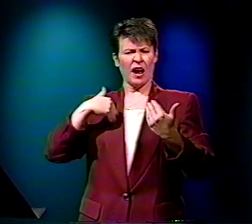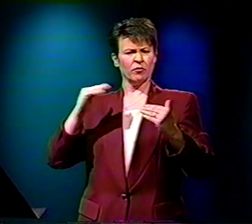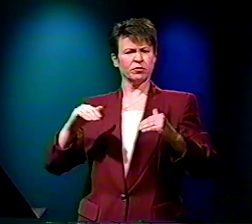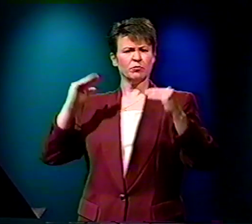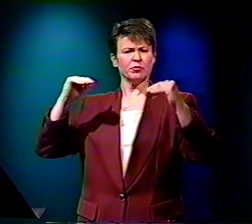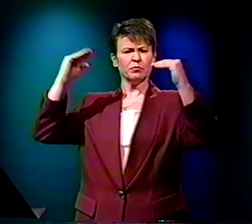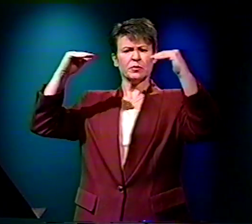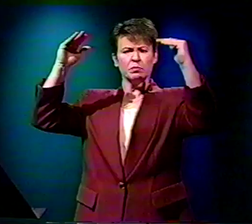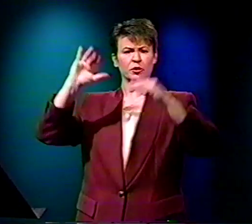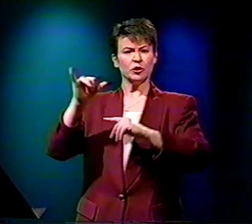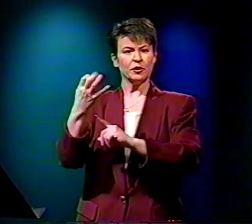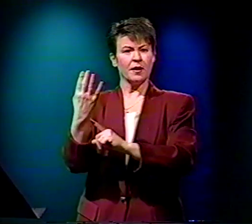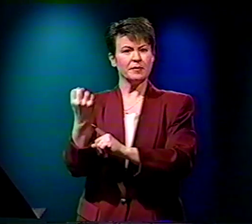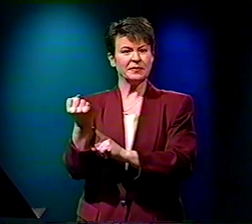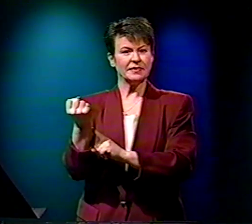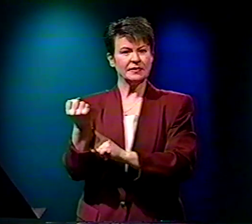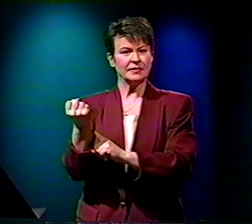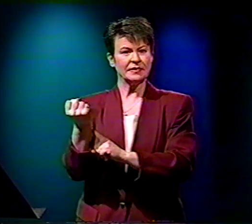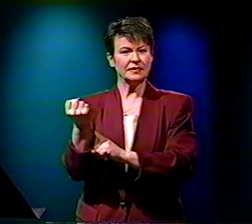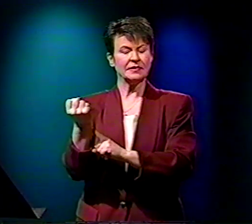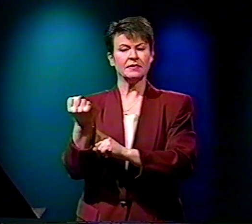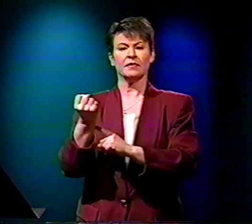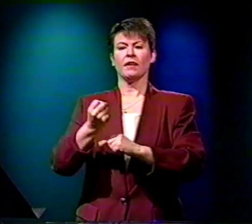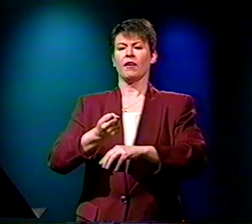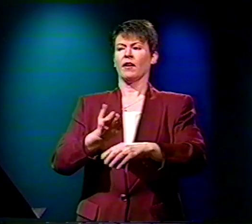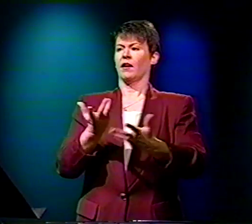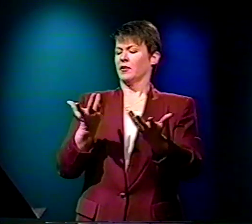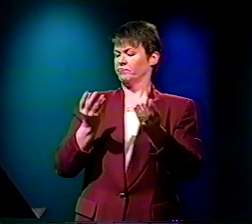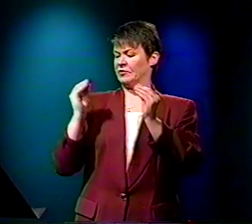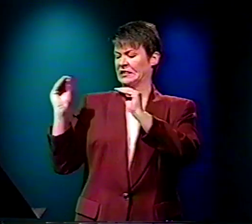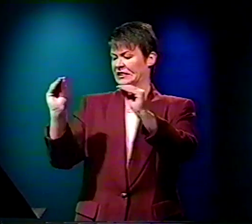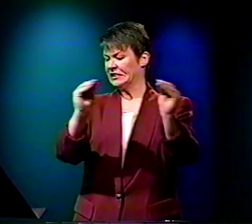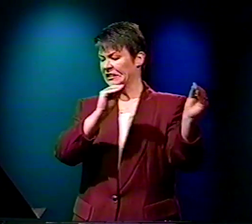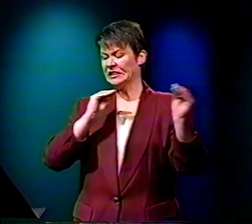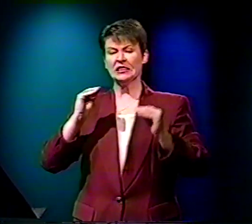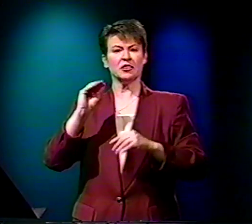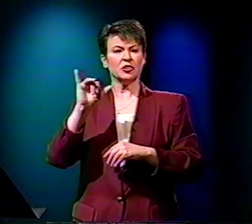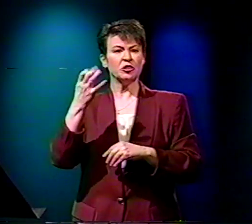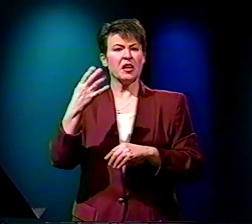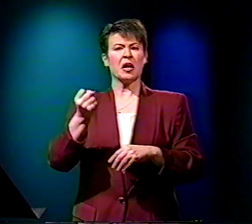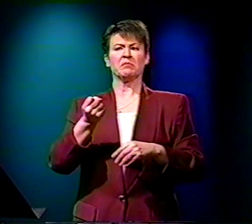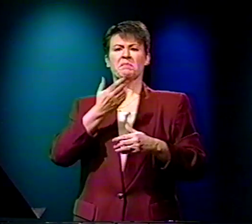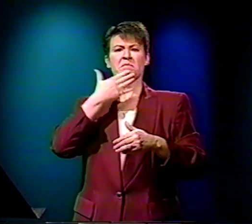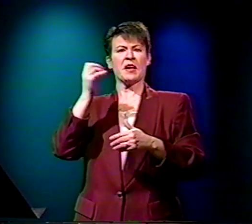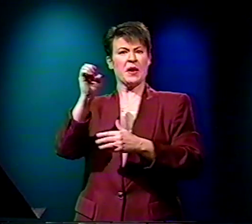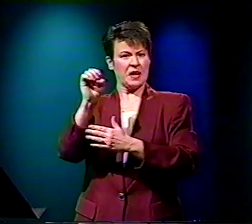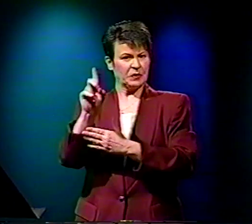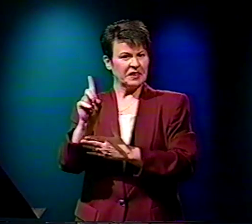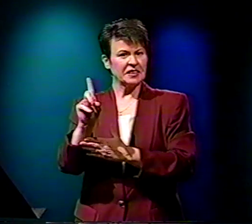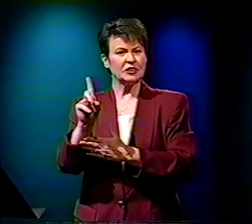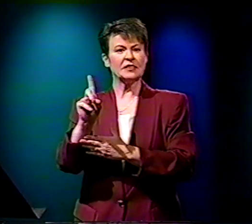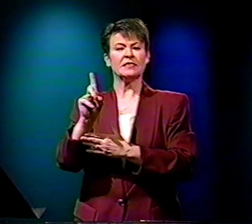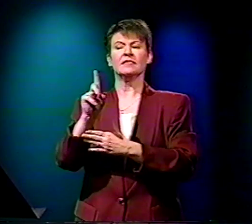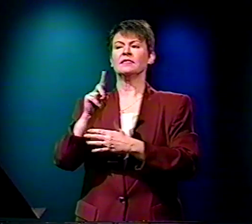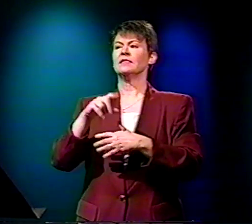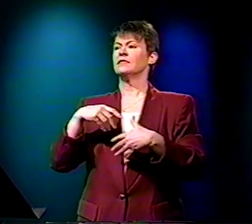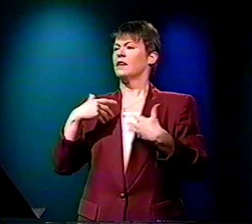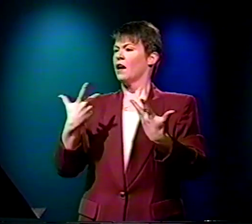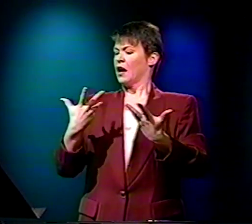and many deaf people have gotten job promotions, positions of responsibility as teachers. They themselves are